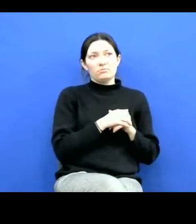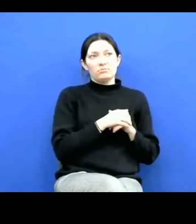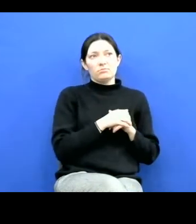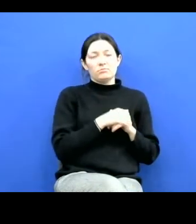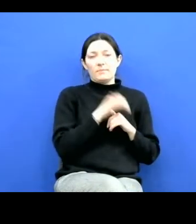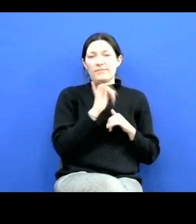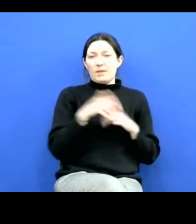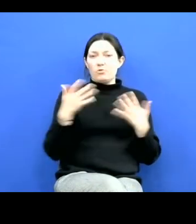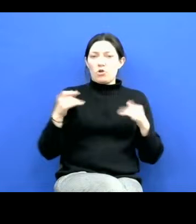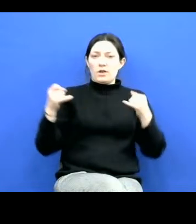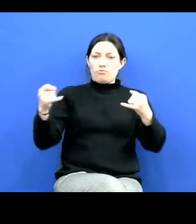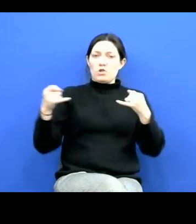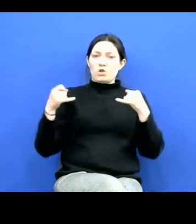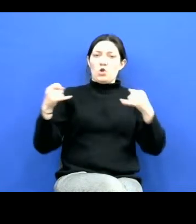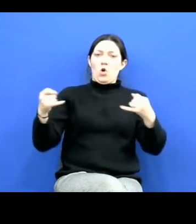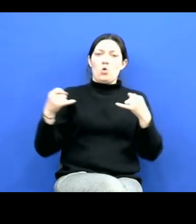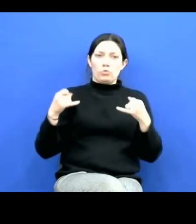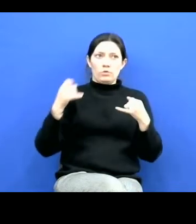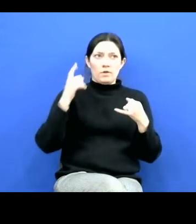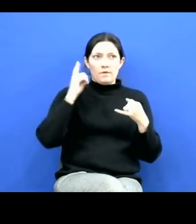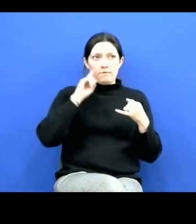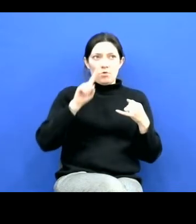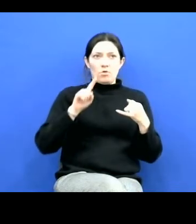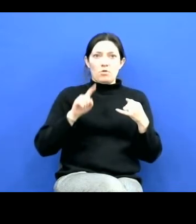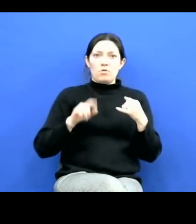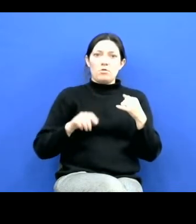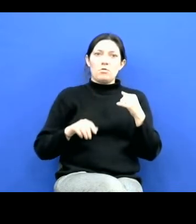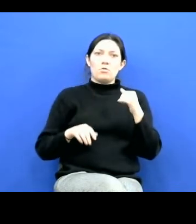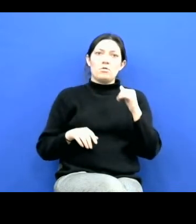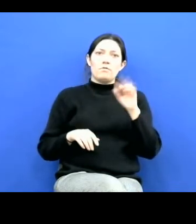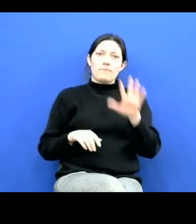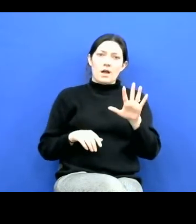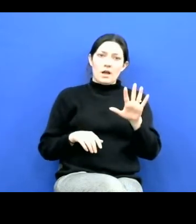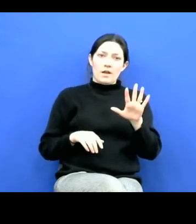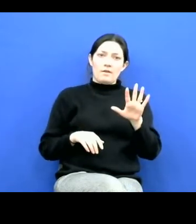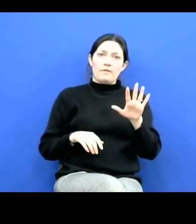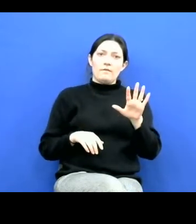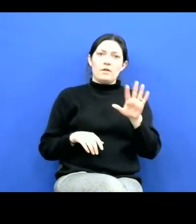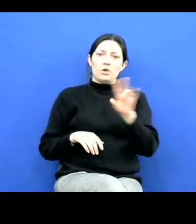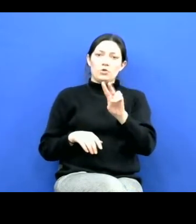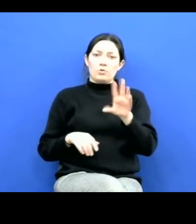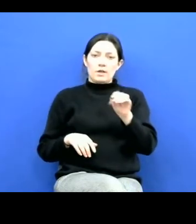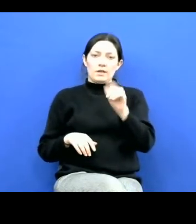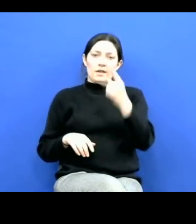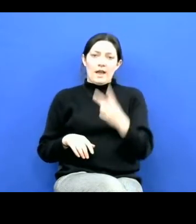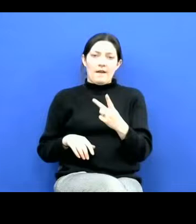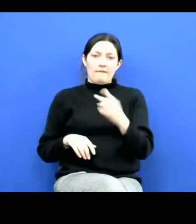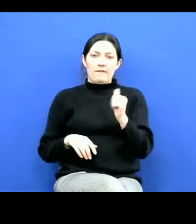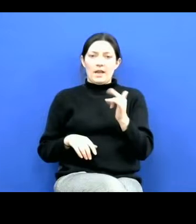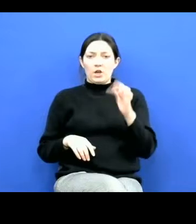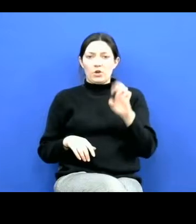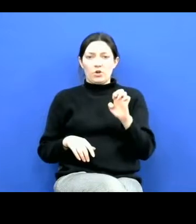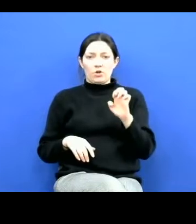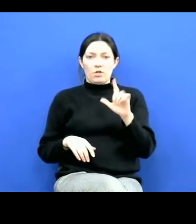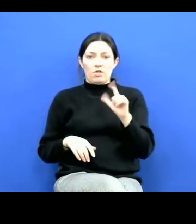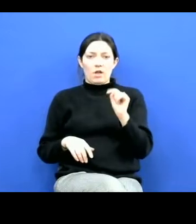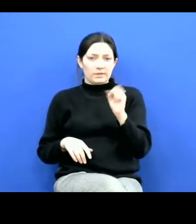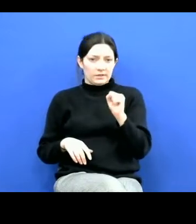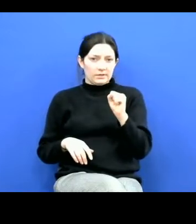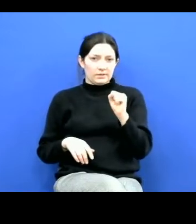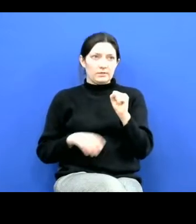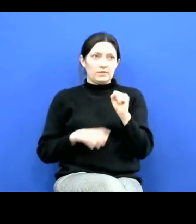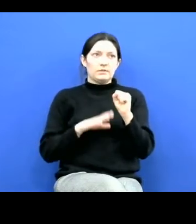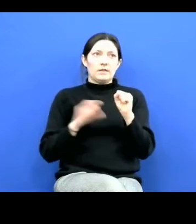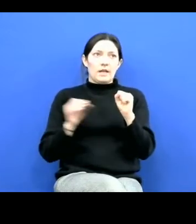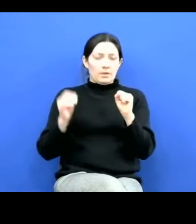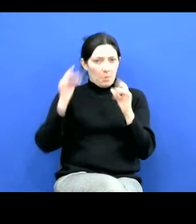be, 5 2.5 acre type lots and, houses were gonna be built there was